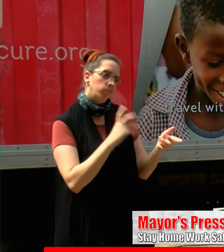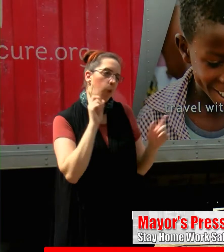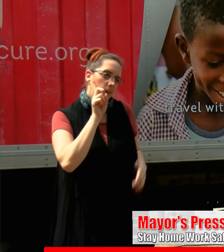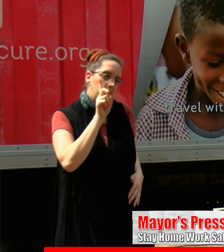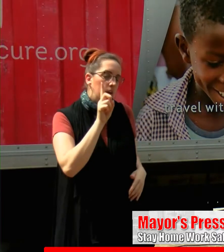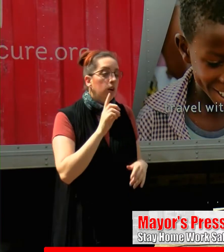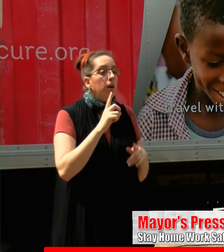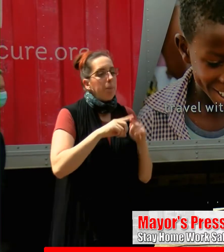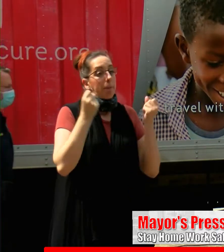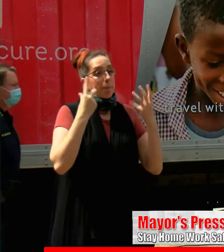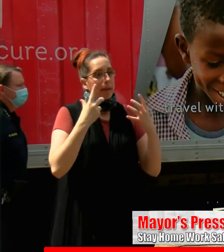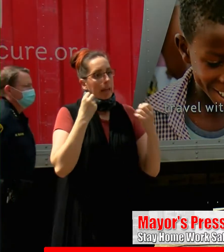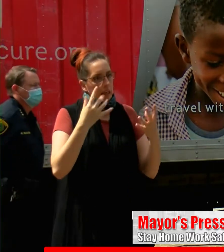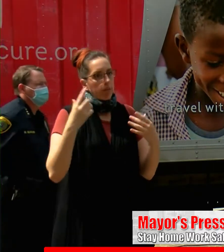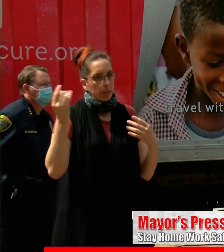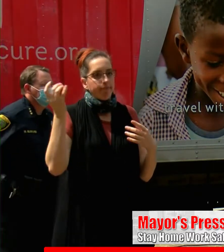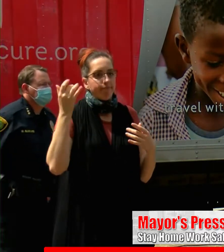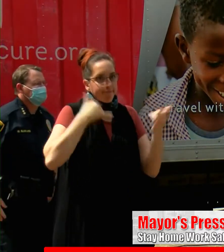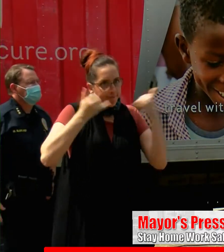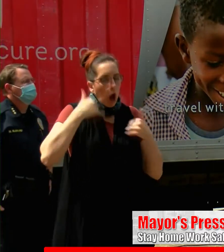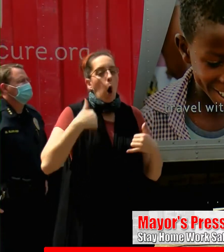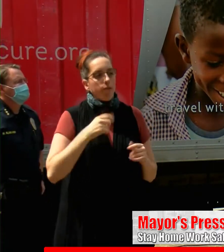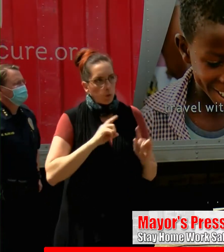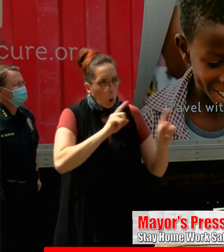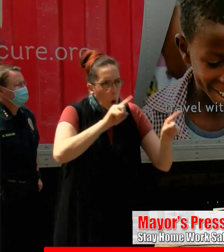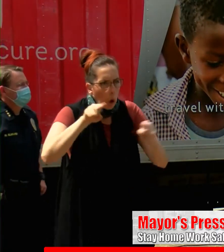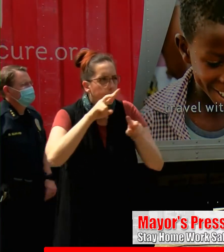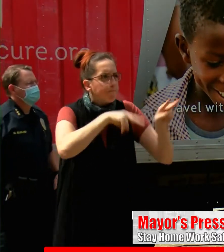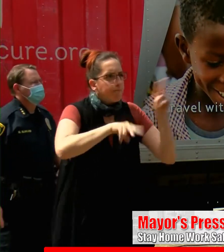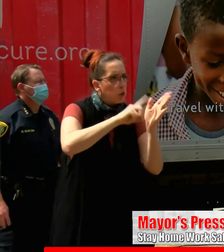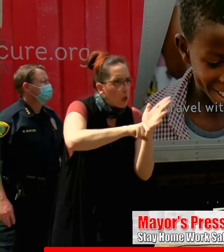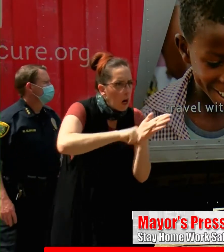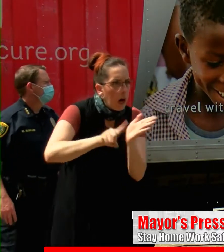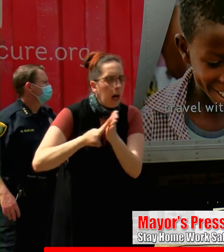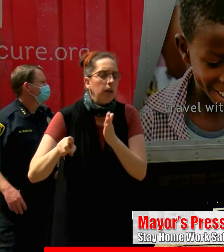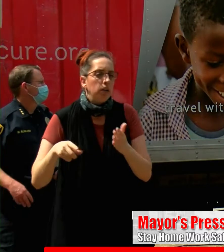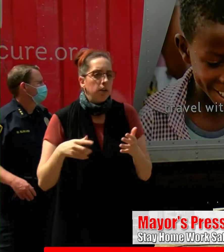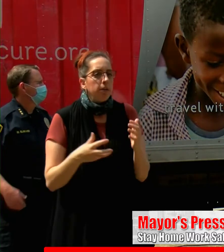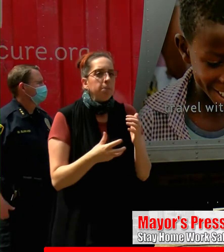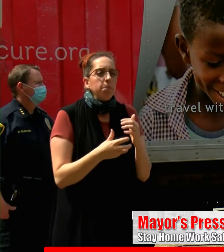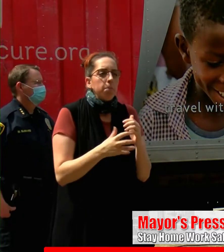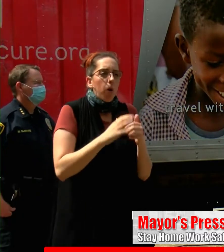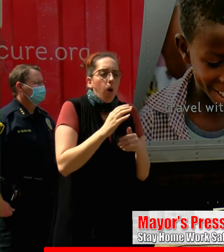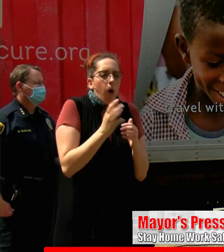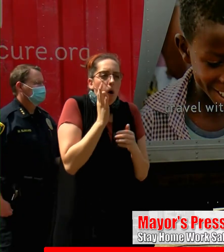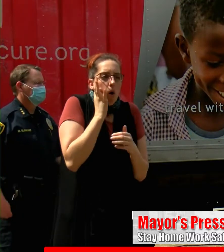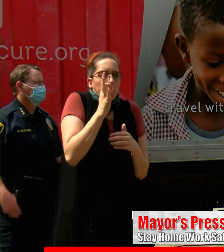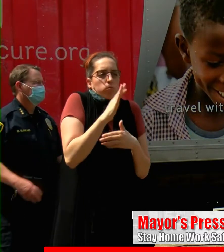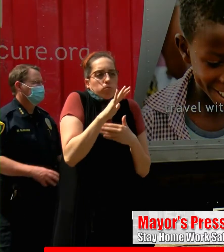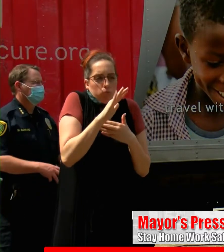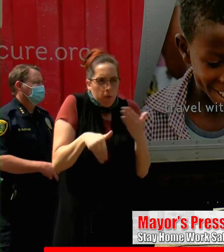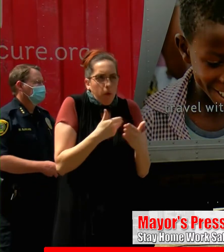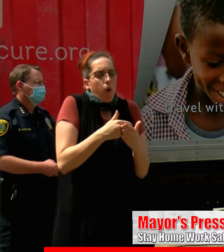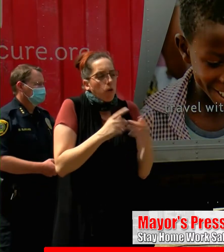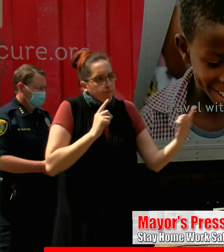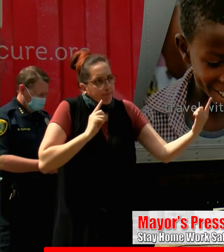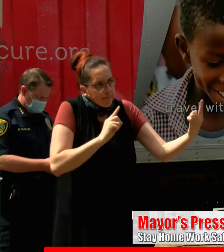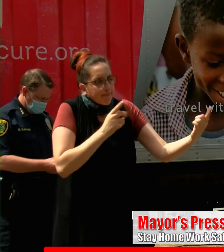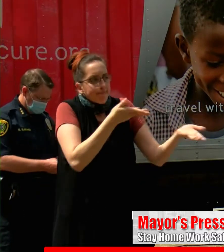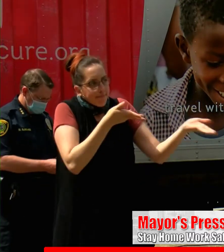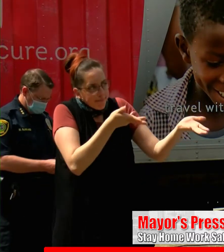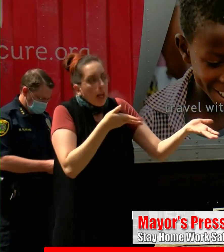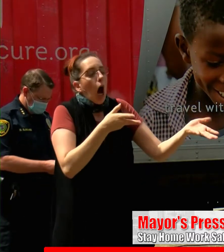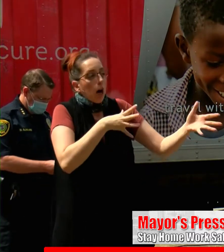that we've gone out and inspected, and the great majority, almost all of them, have been resolved through